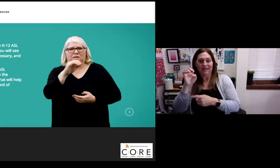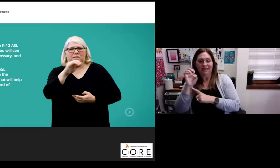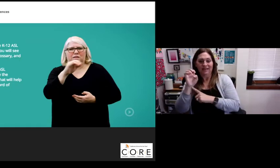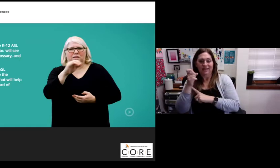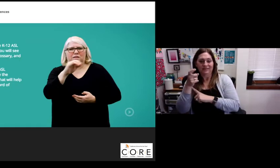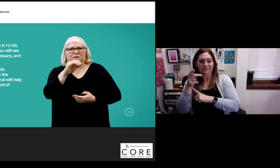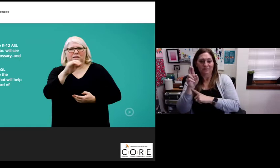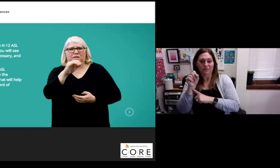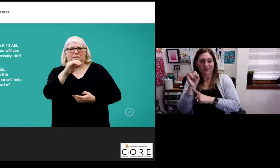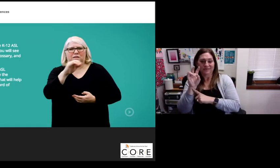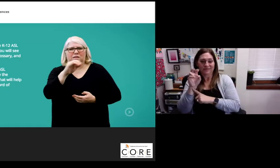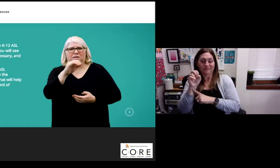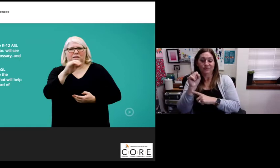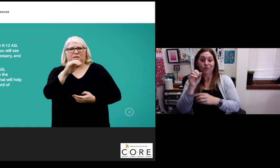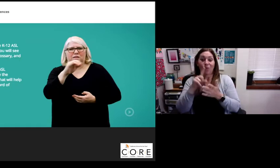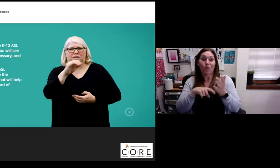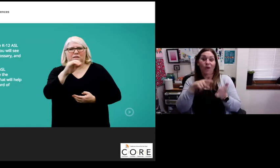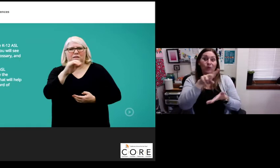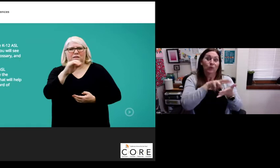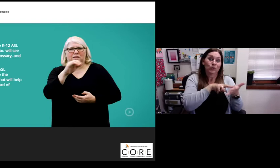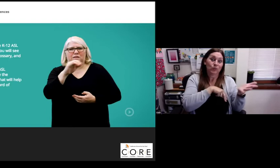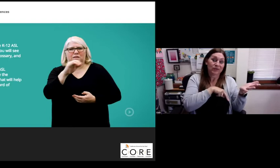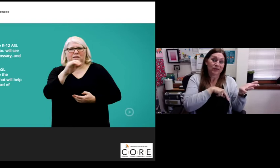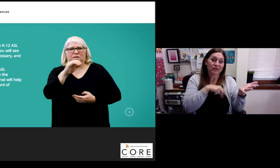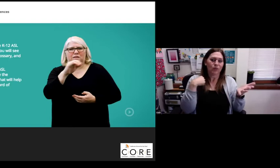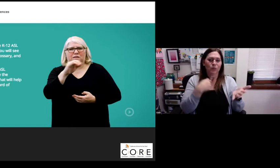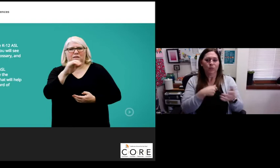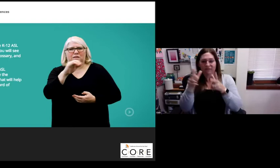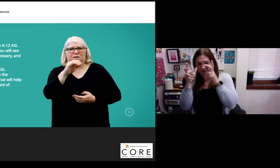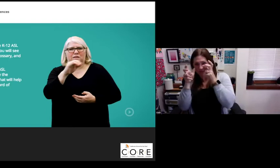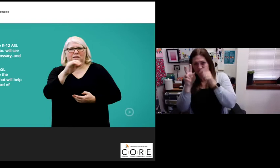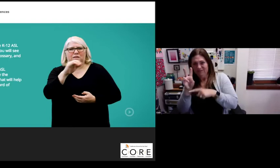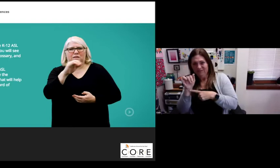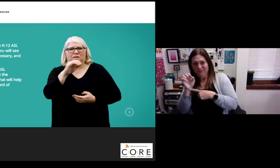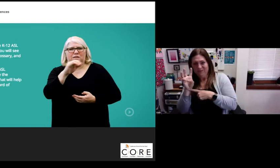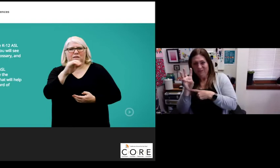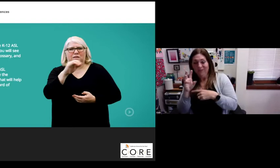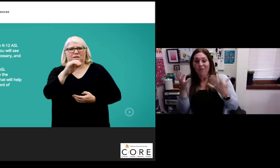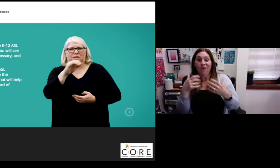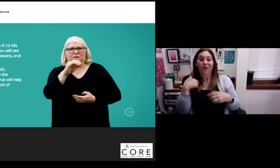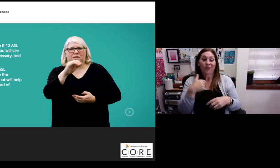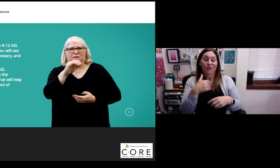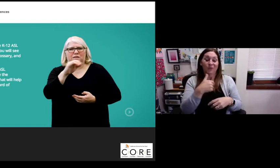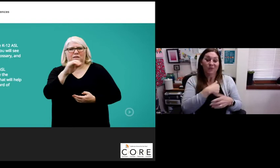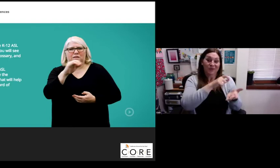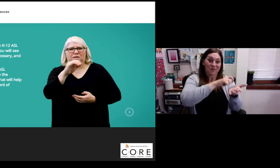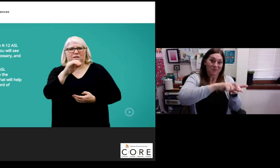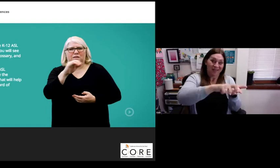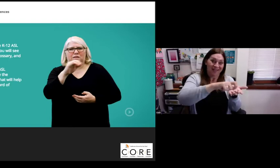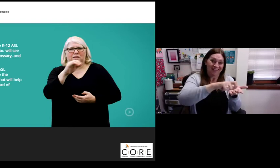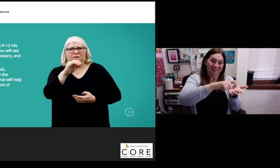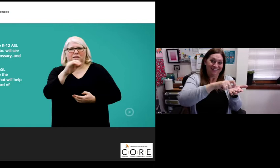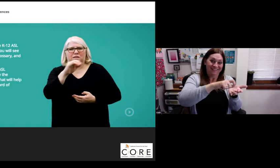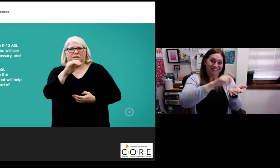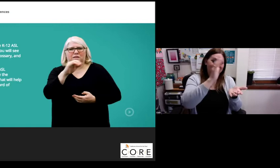it's with viewing and then expressive language. So whatever you would read, we would view through sign